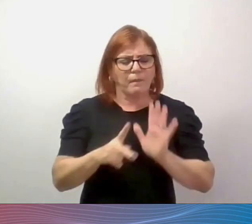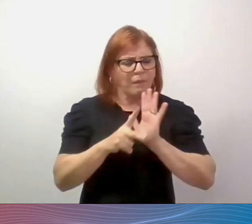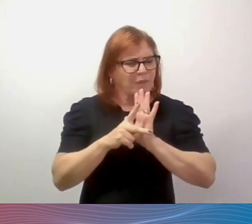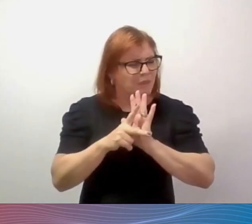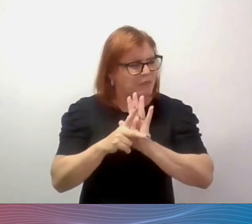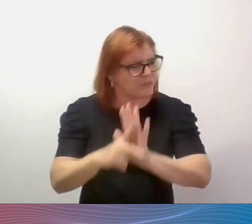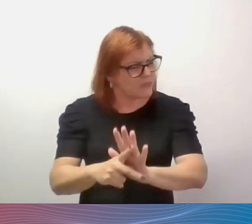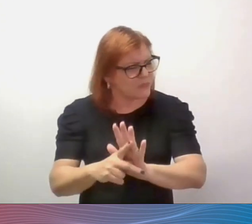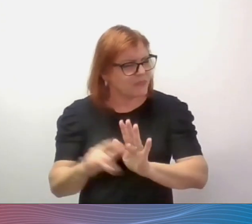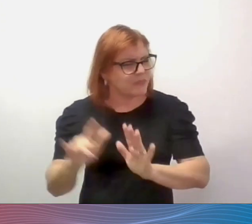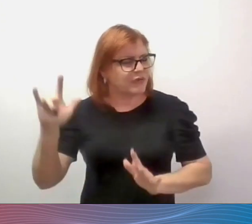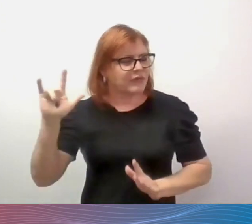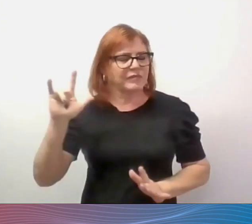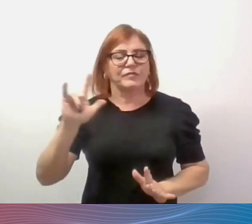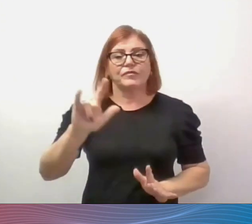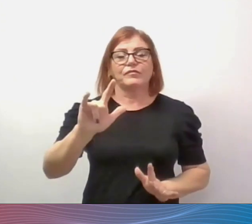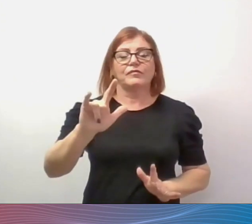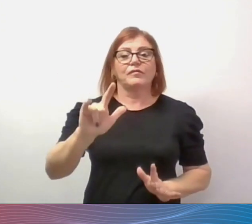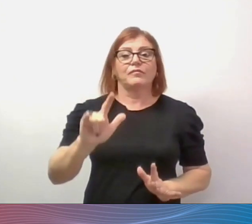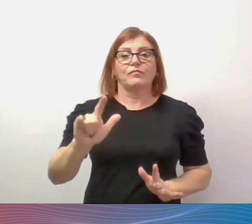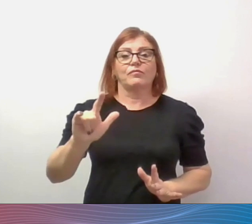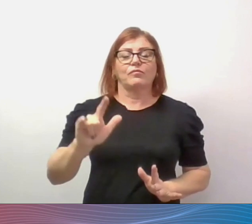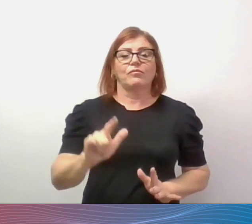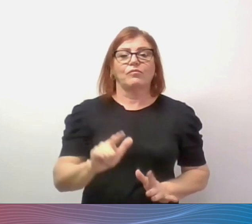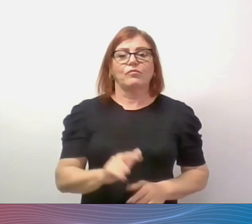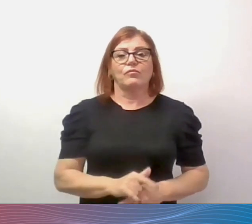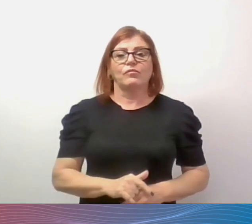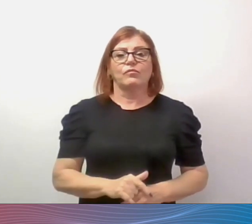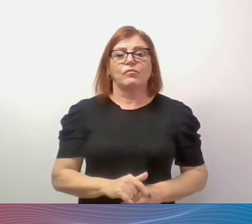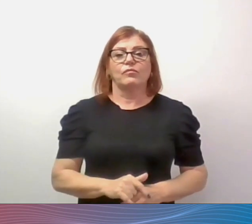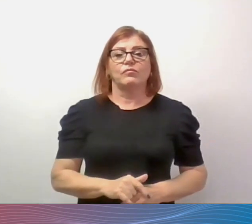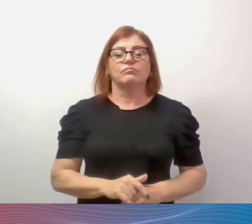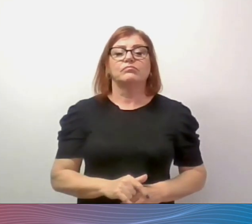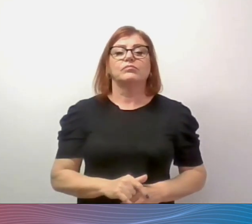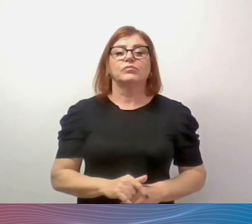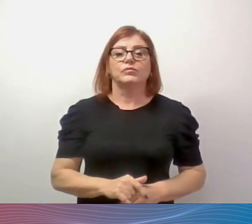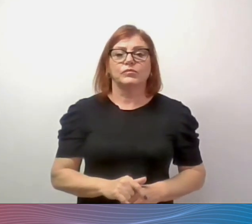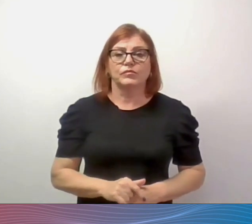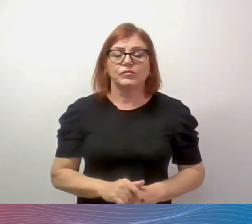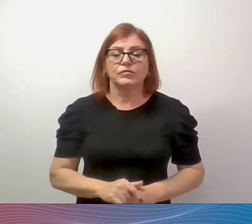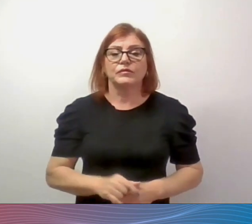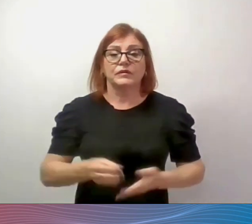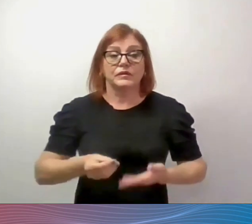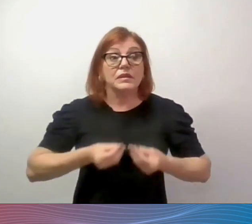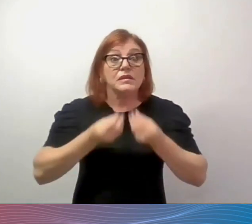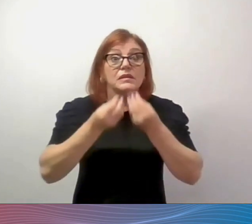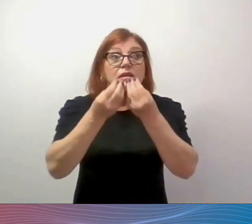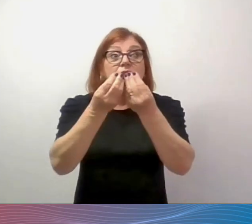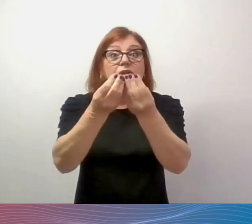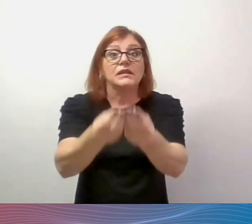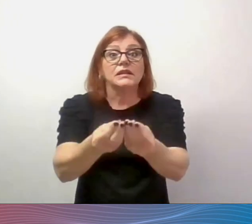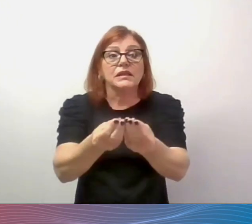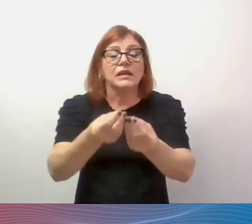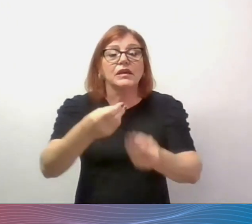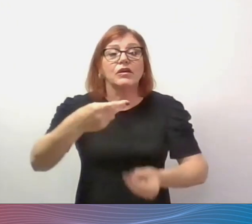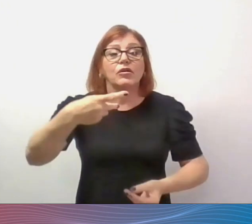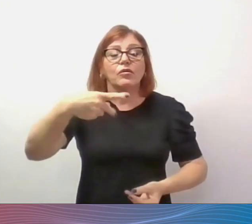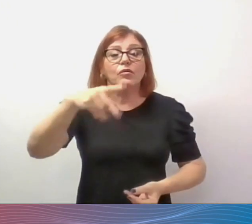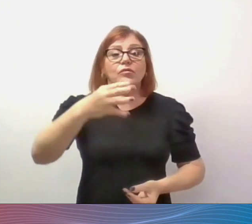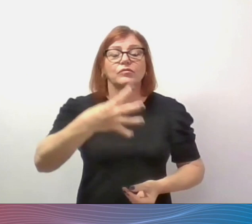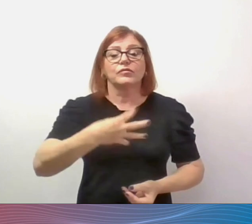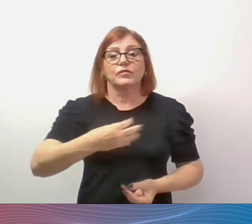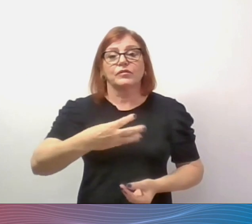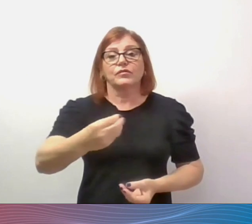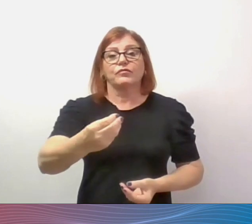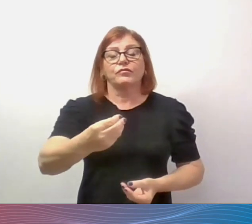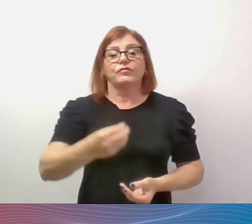não poupou o seu próprio filho. And this is the very love which the did not retain his own son.